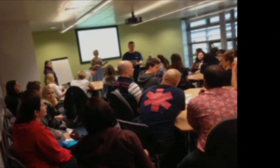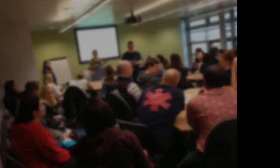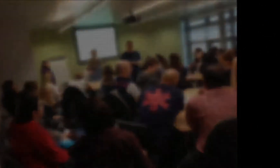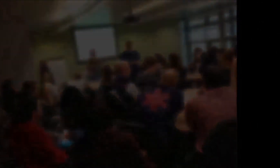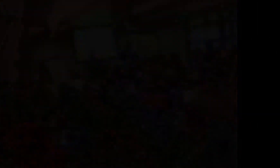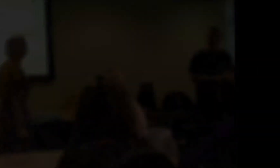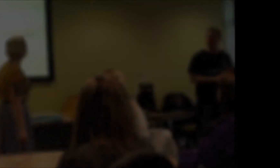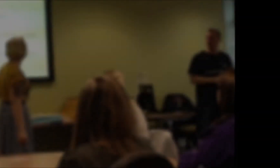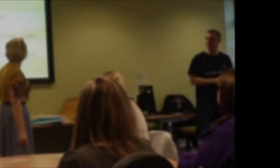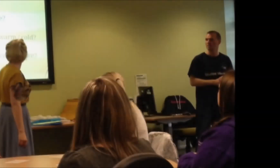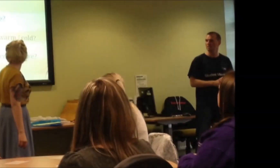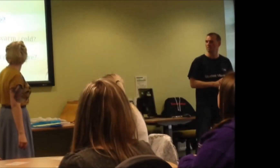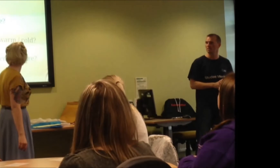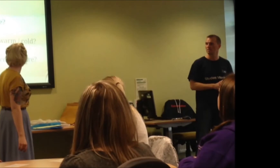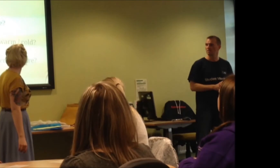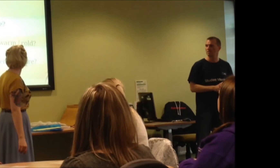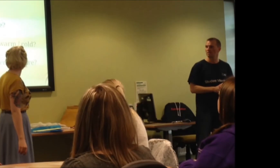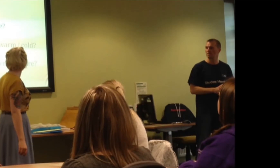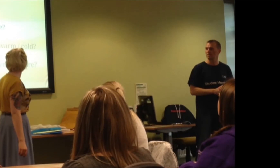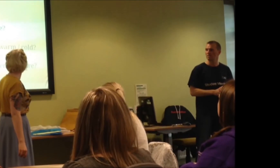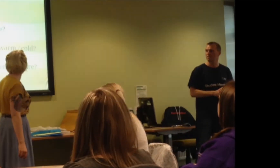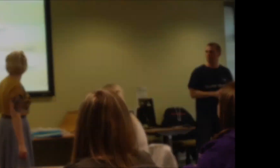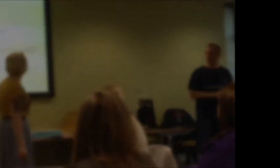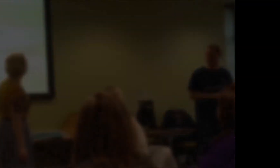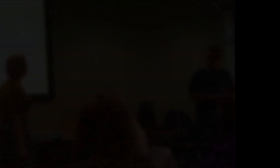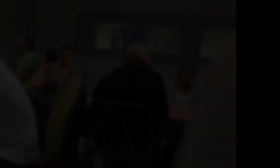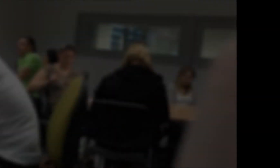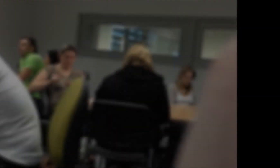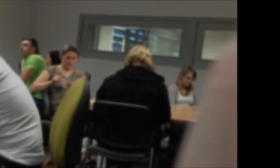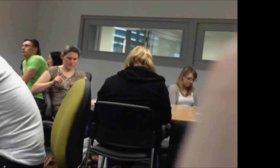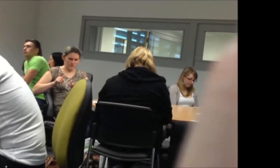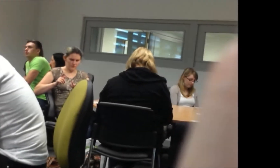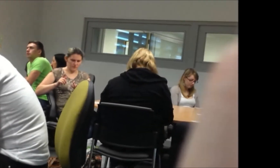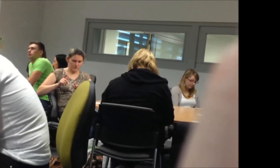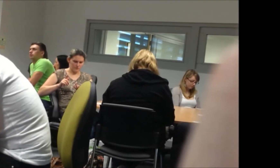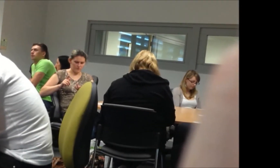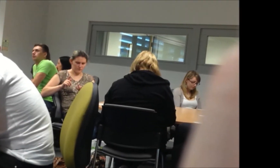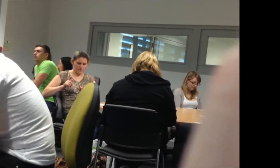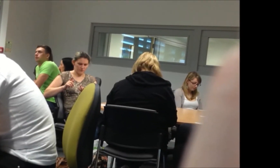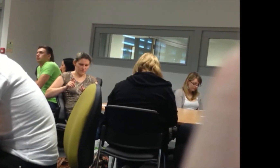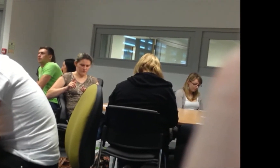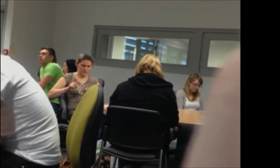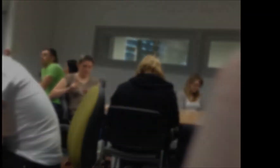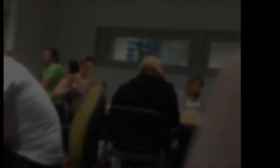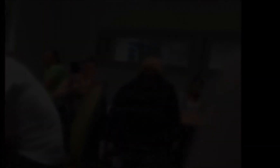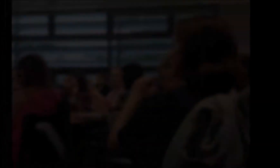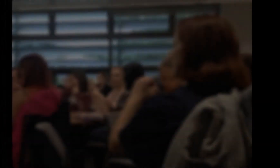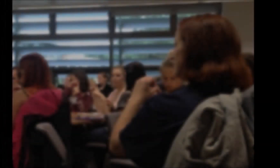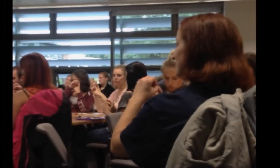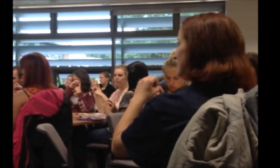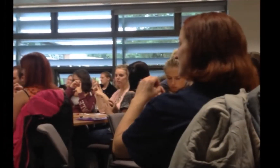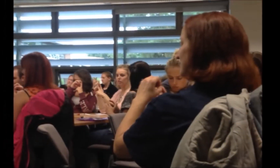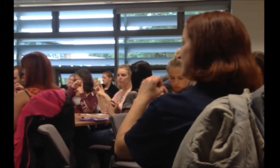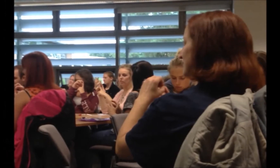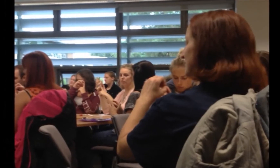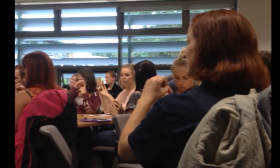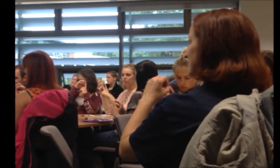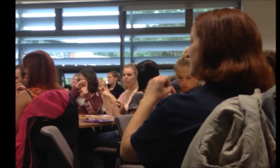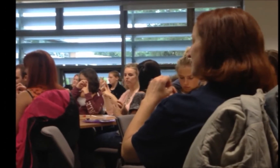it's been really fun doing it. It's been great getting positive feedback from students and staff across all areas